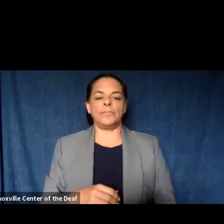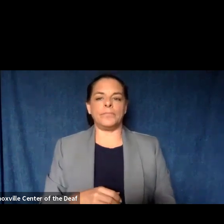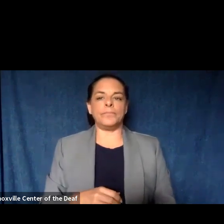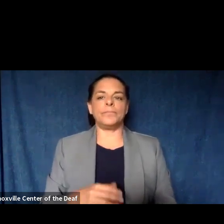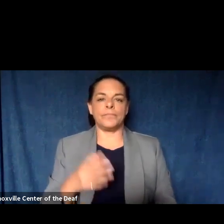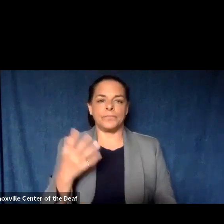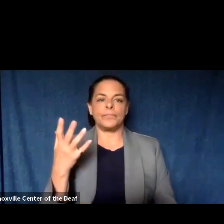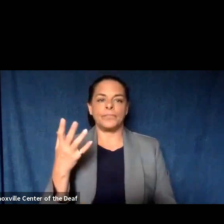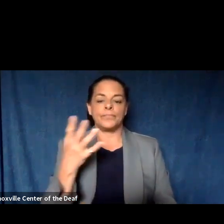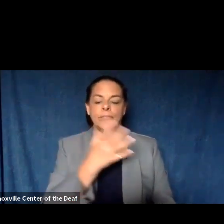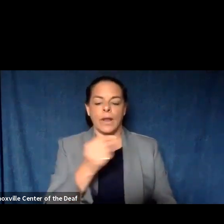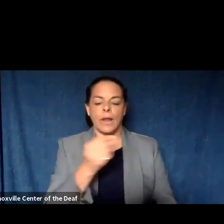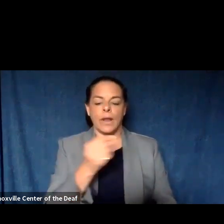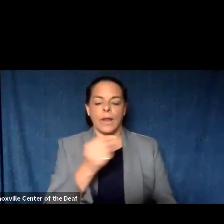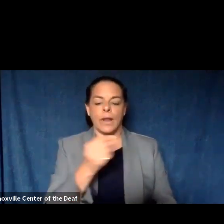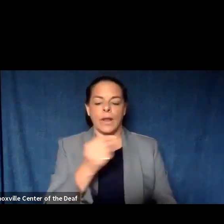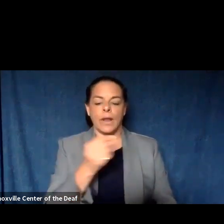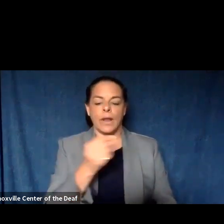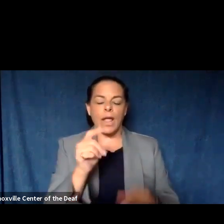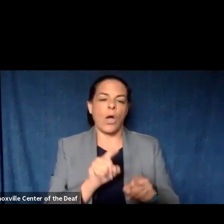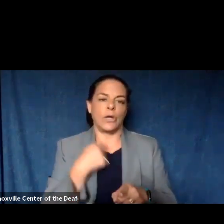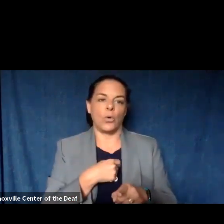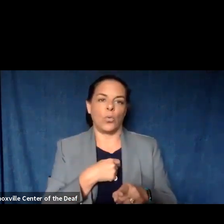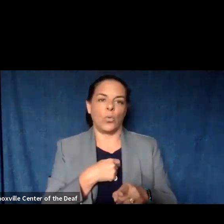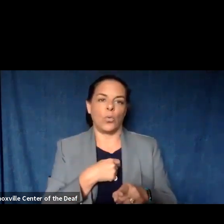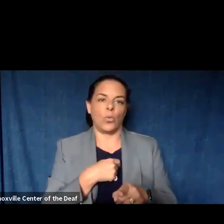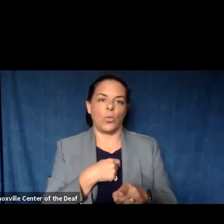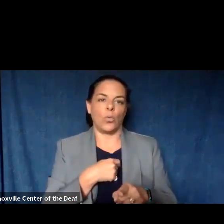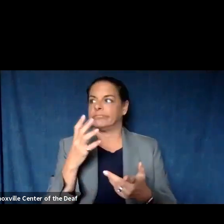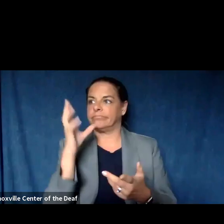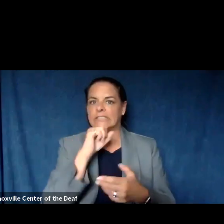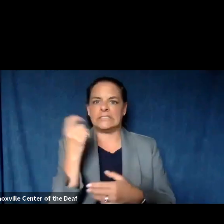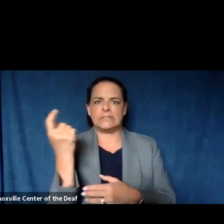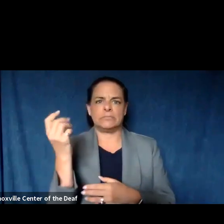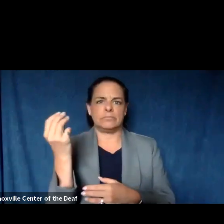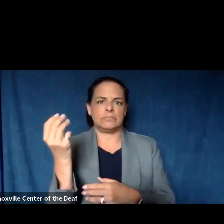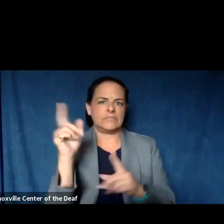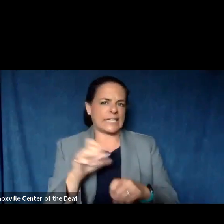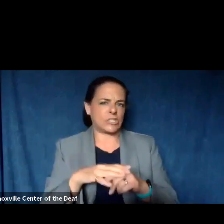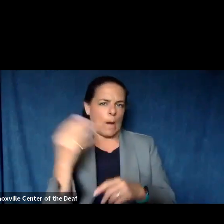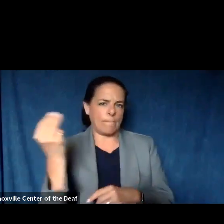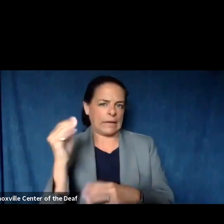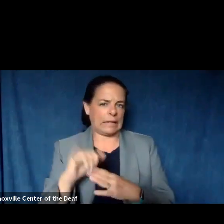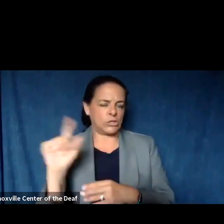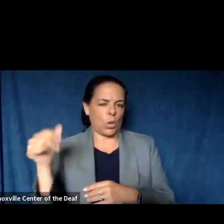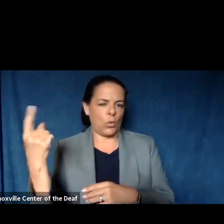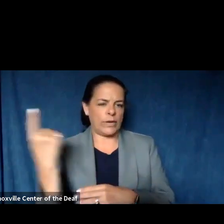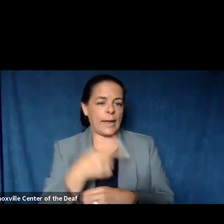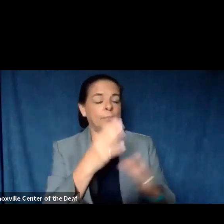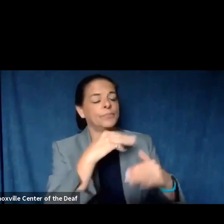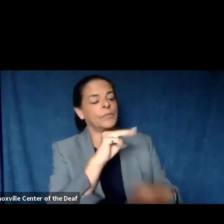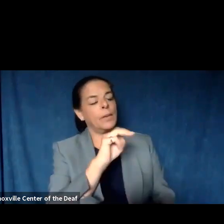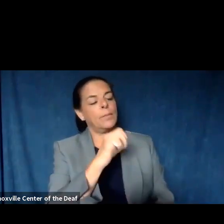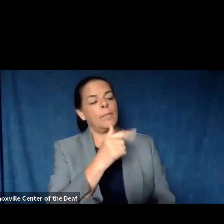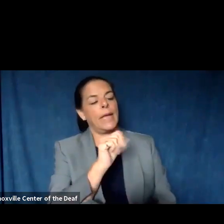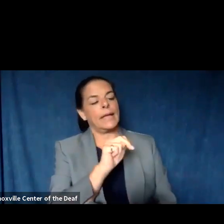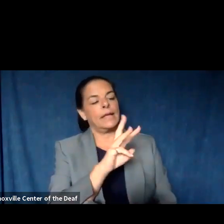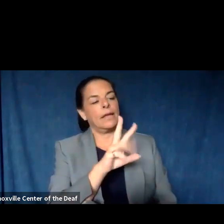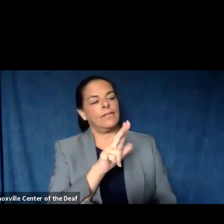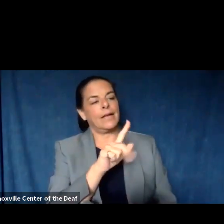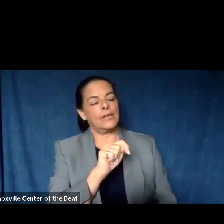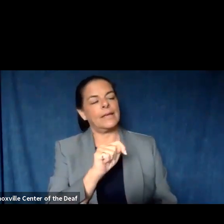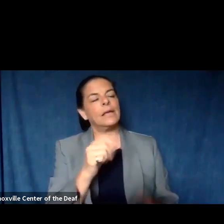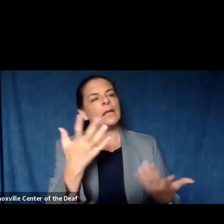Yeah, and we also just missed testing on Monday. That's the only day we didn't do testing. From Megan with WVLT, a WVLT viewer would like to